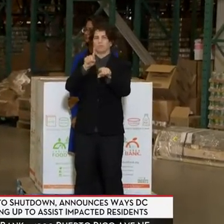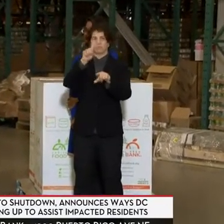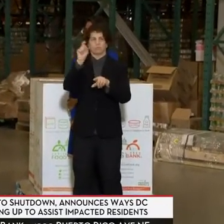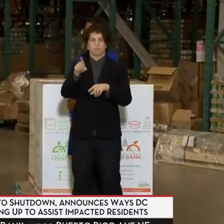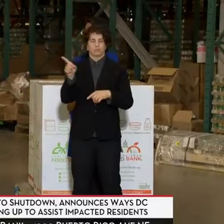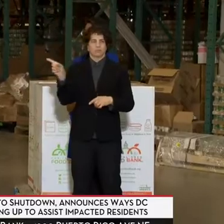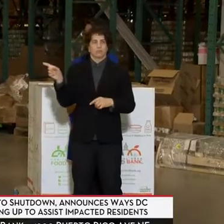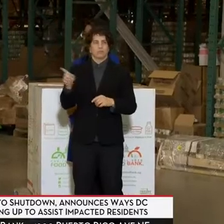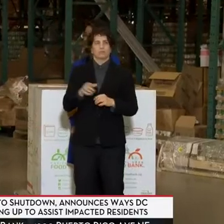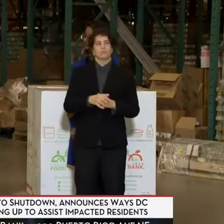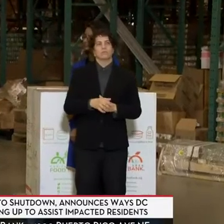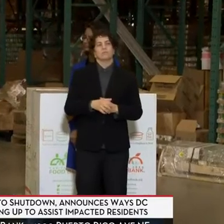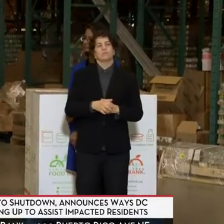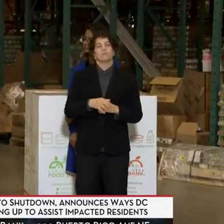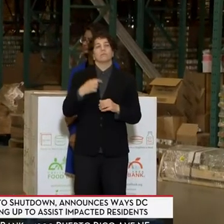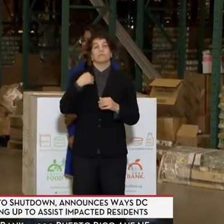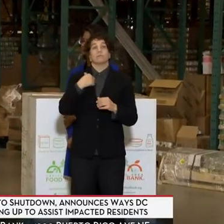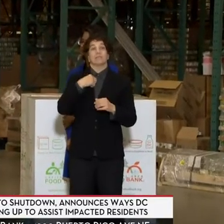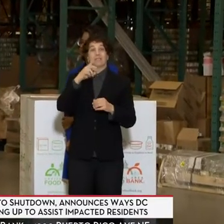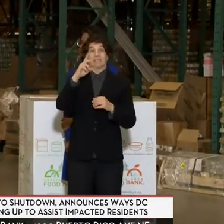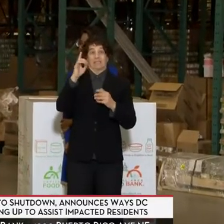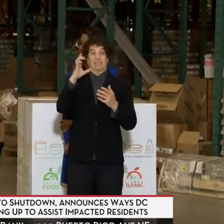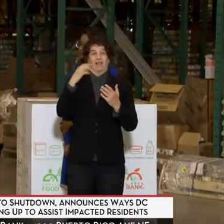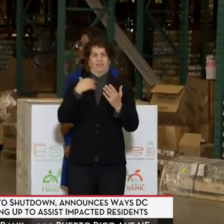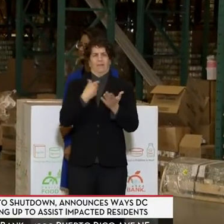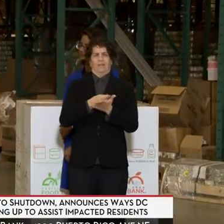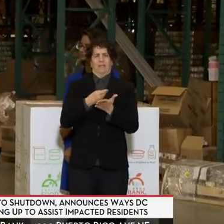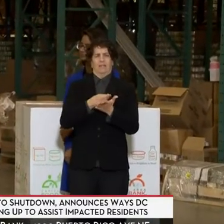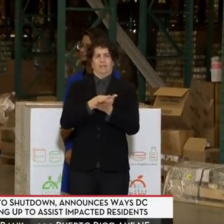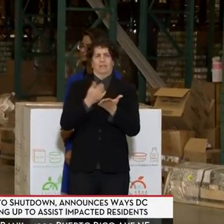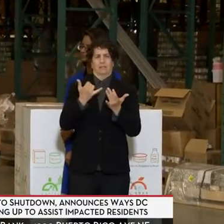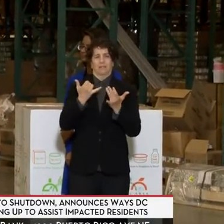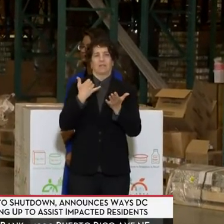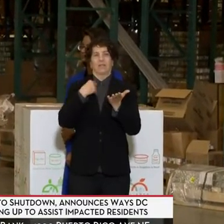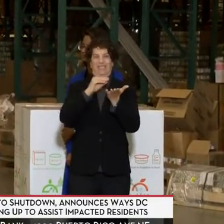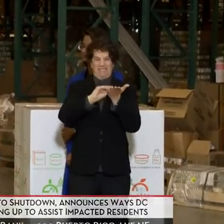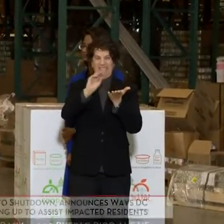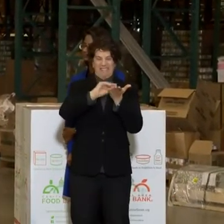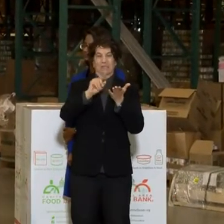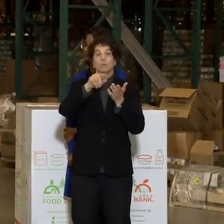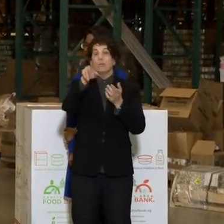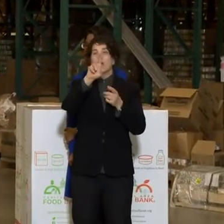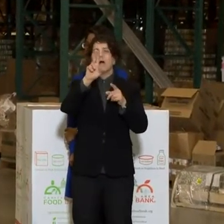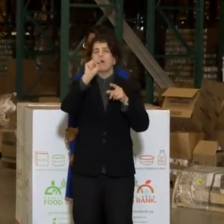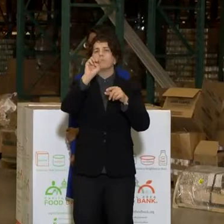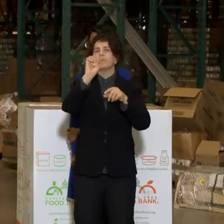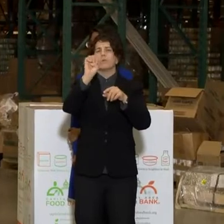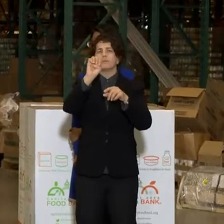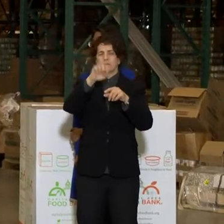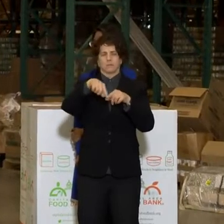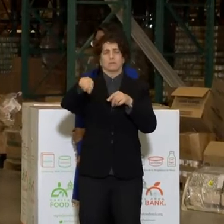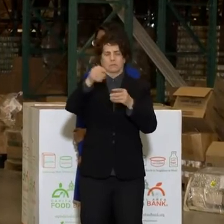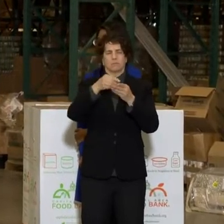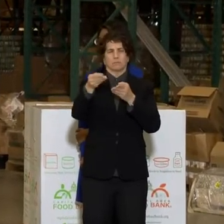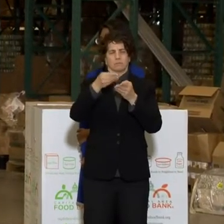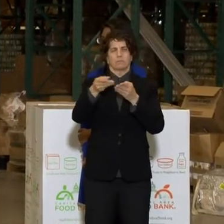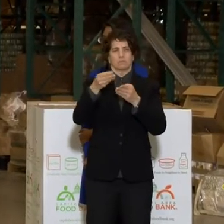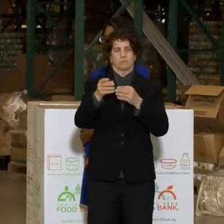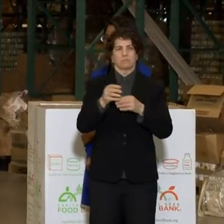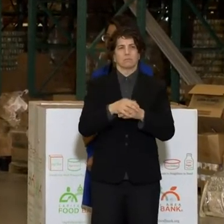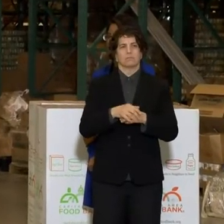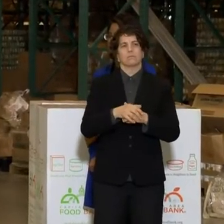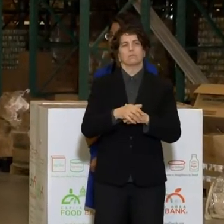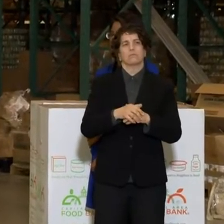a fund that we administer unemployment insurance benefits through. Our plan is to utilize that fund to provide the much needed resources